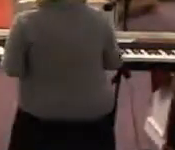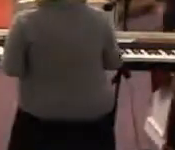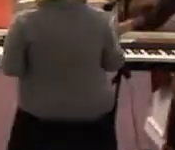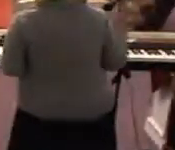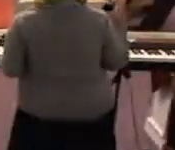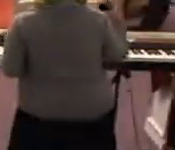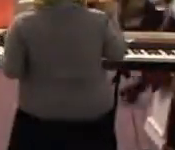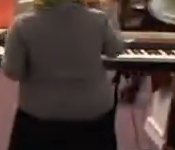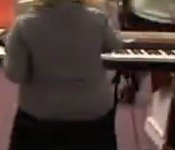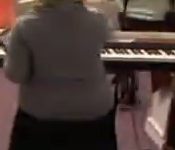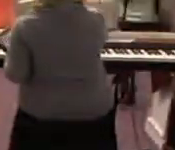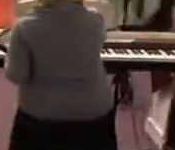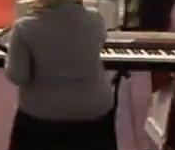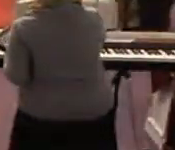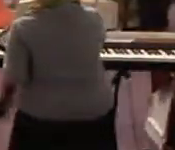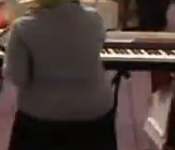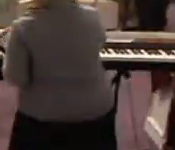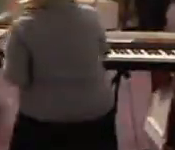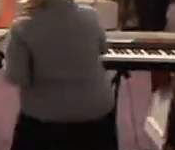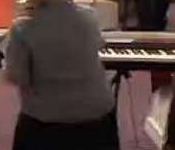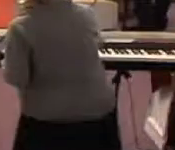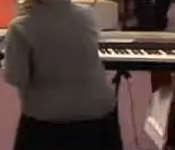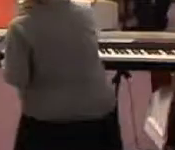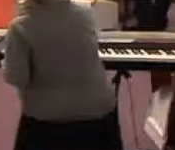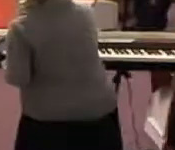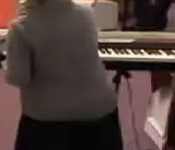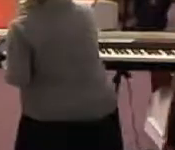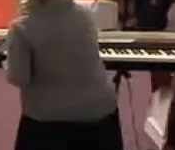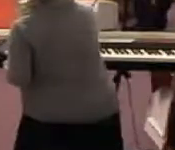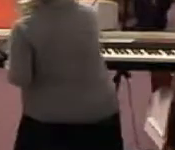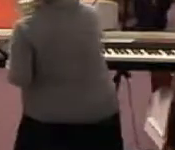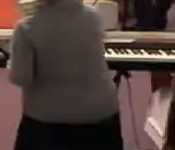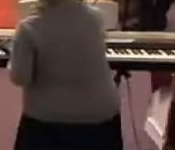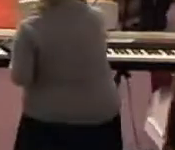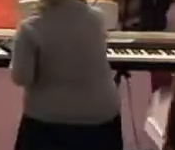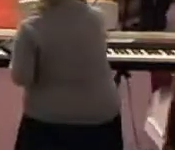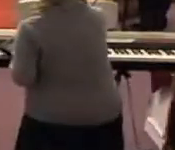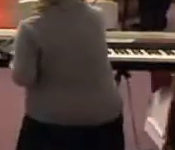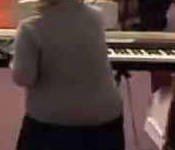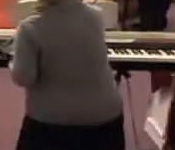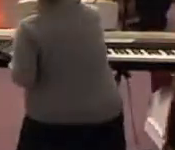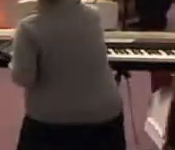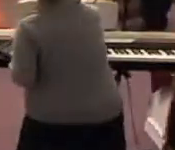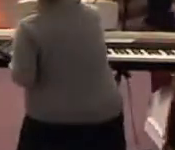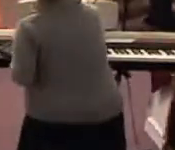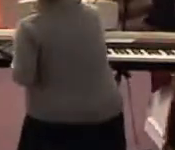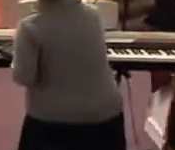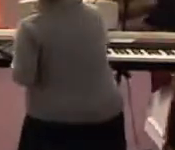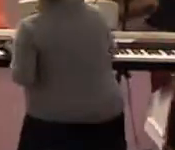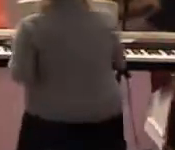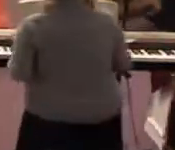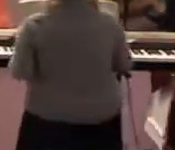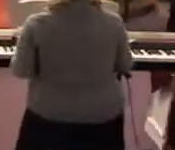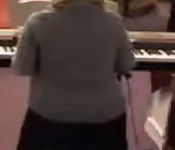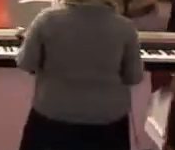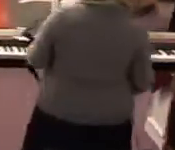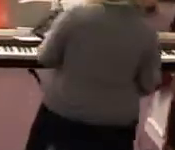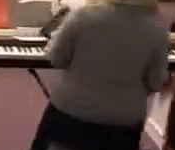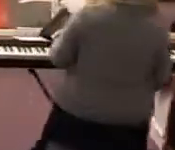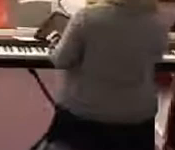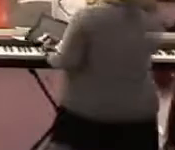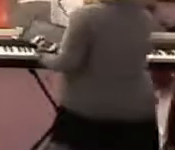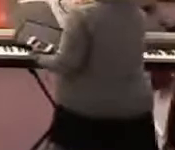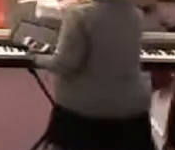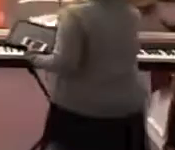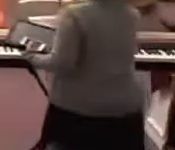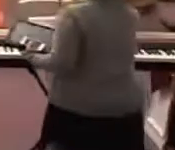our pastor today and you're going to be in his amen corner, we're going to have four amen corners today. Amen. And they're